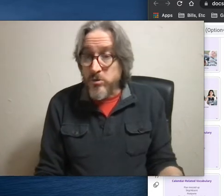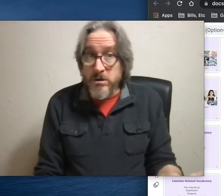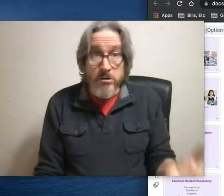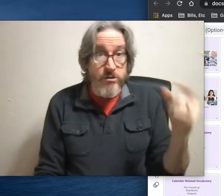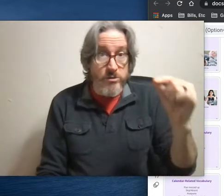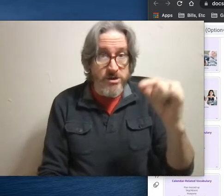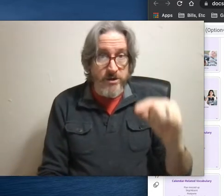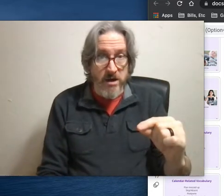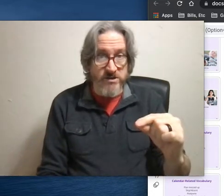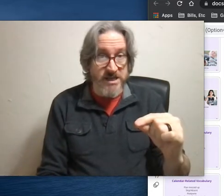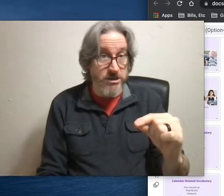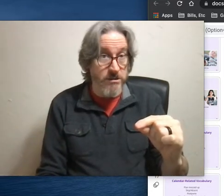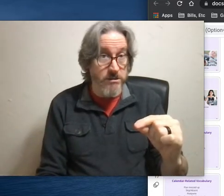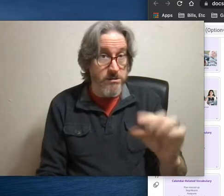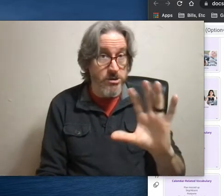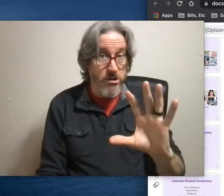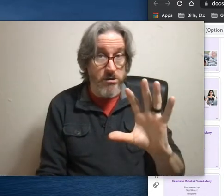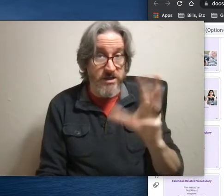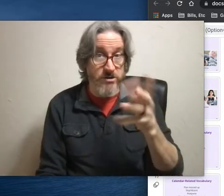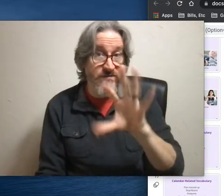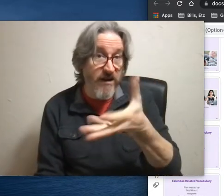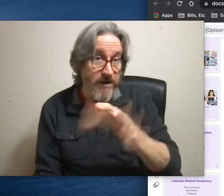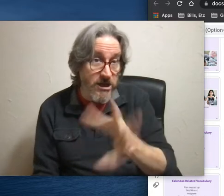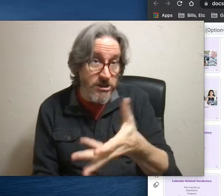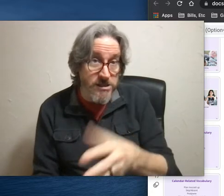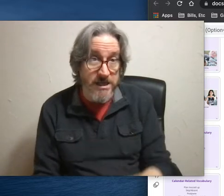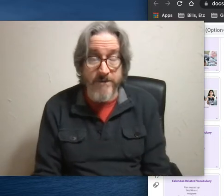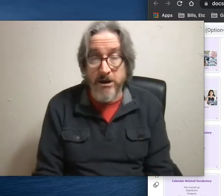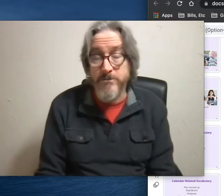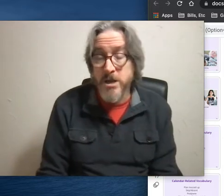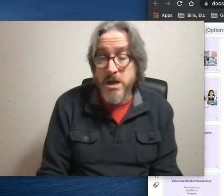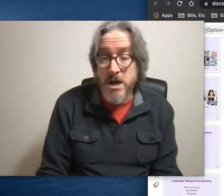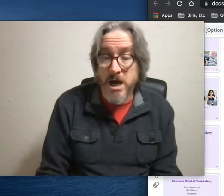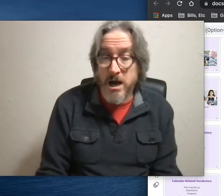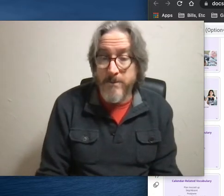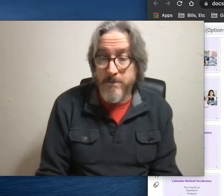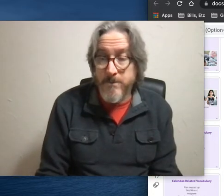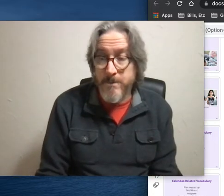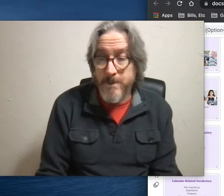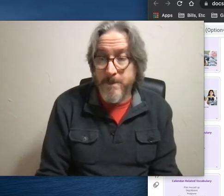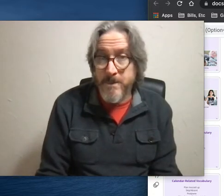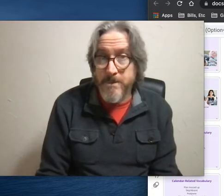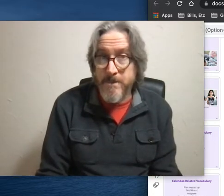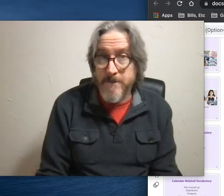So those are the conversation starters. And there's variations in there.